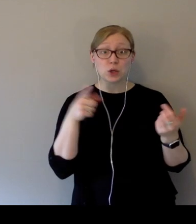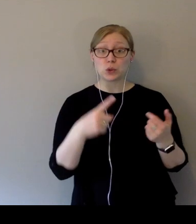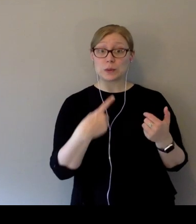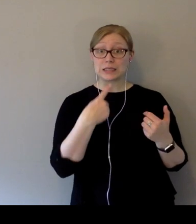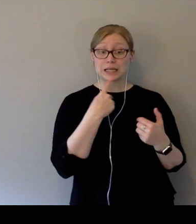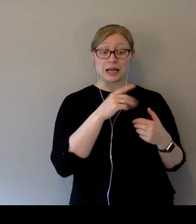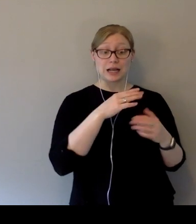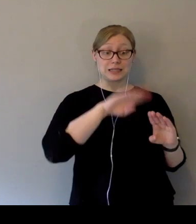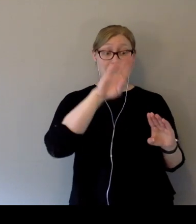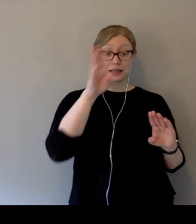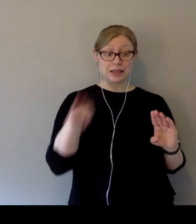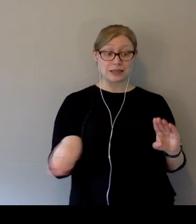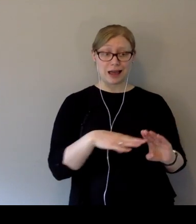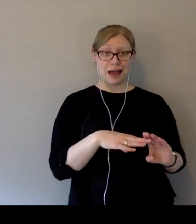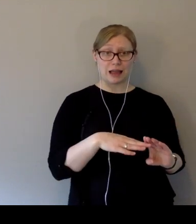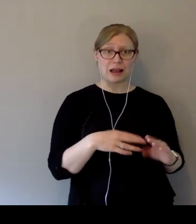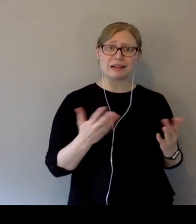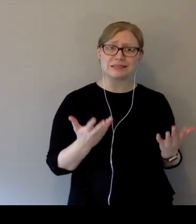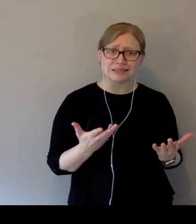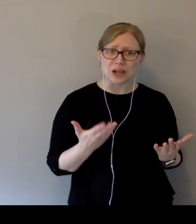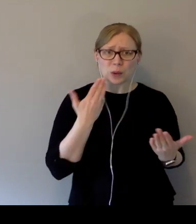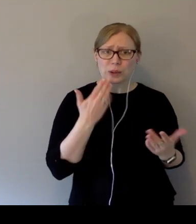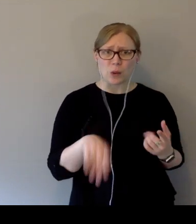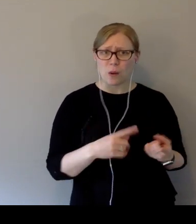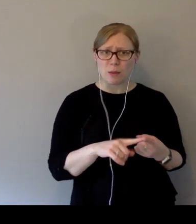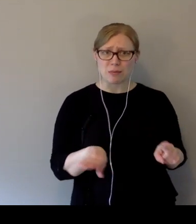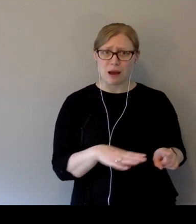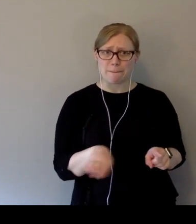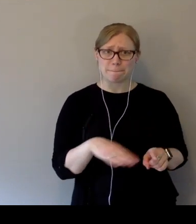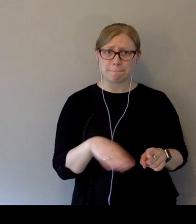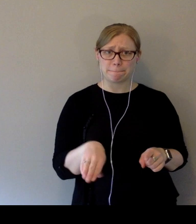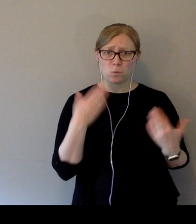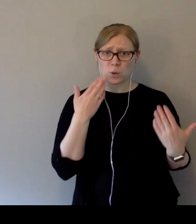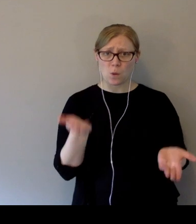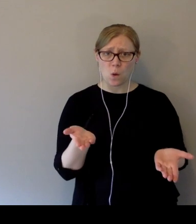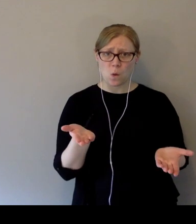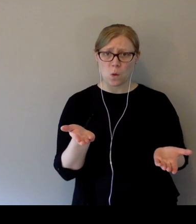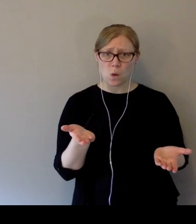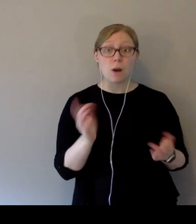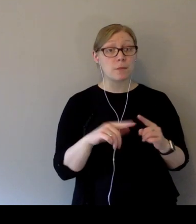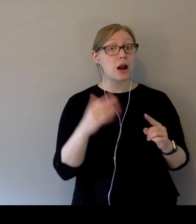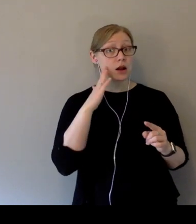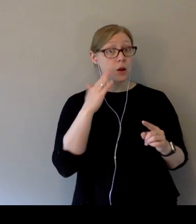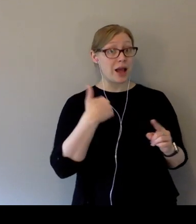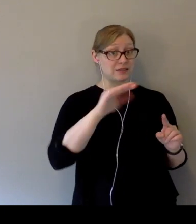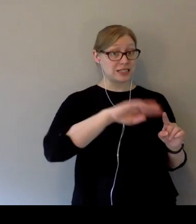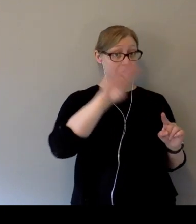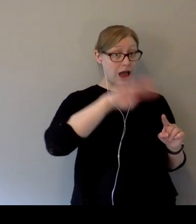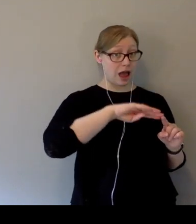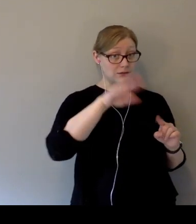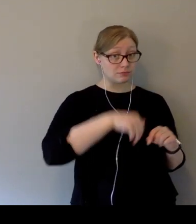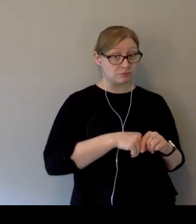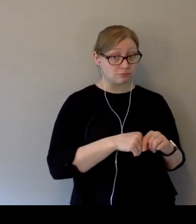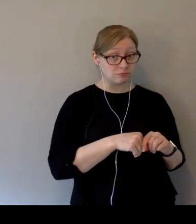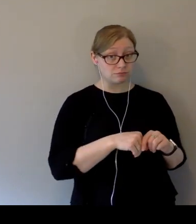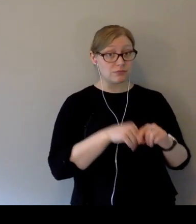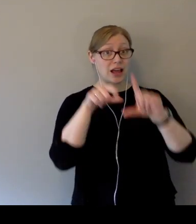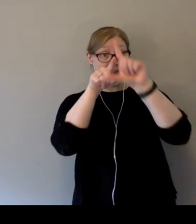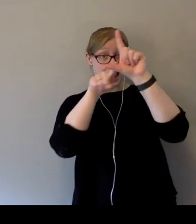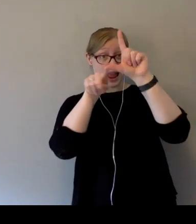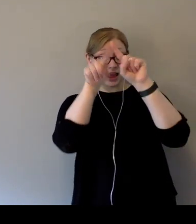but we don't know anything about this bottom. What I do know is that I have a side, I have